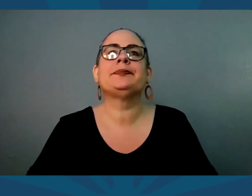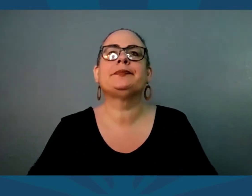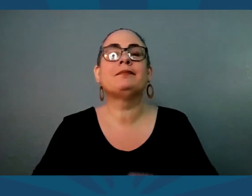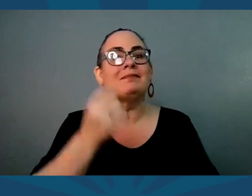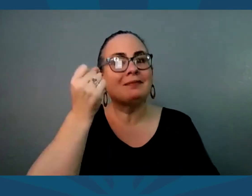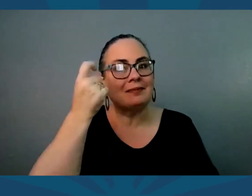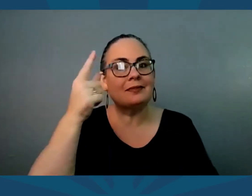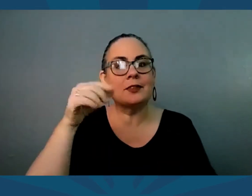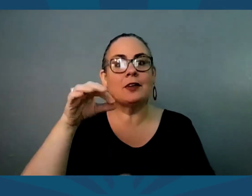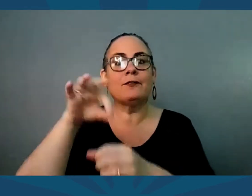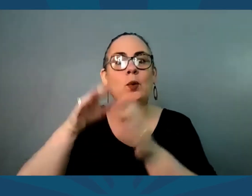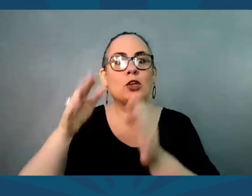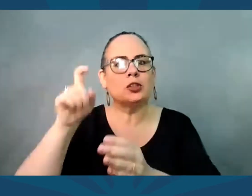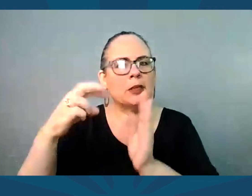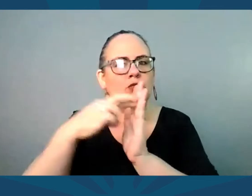Voter registration.